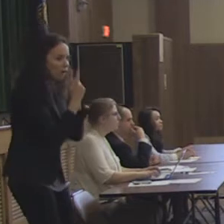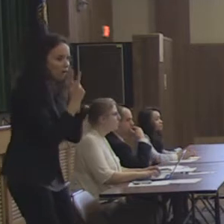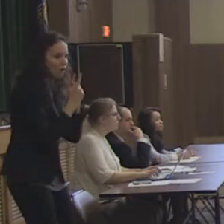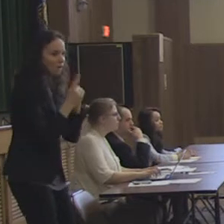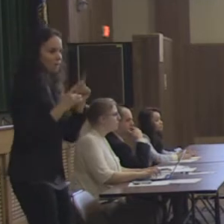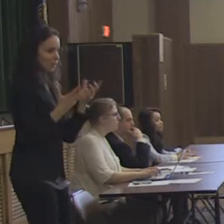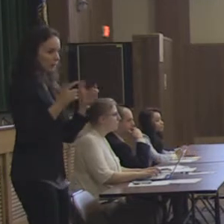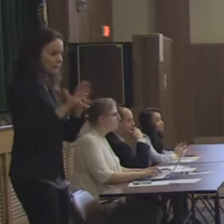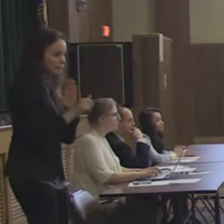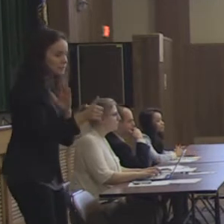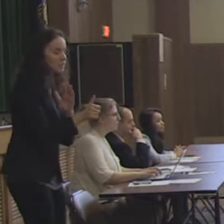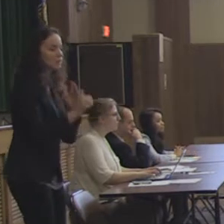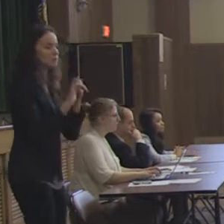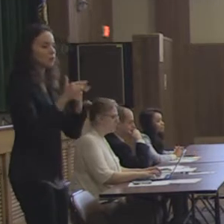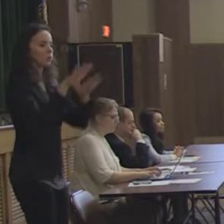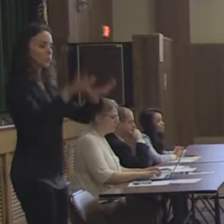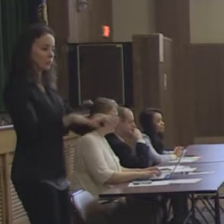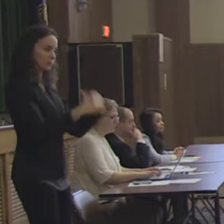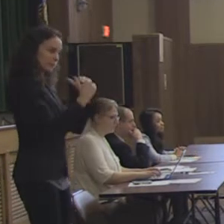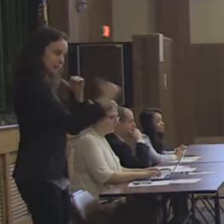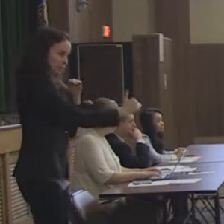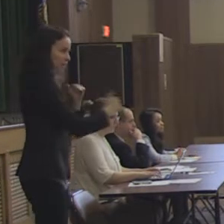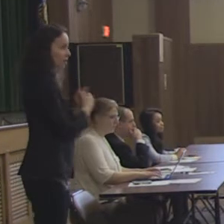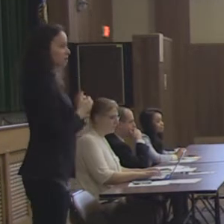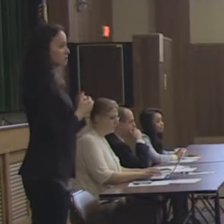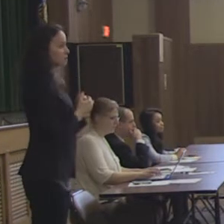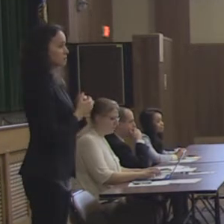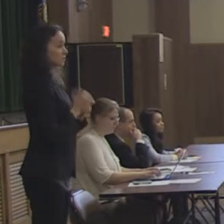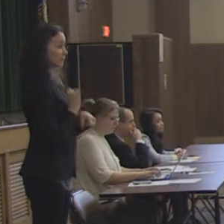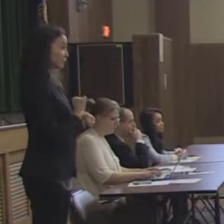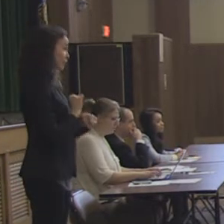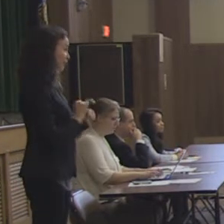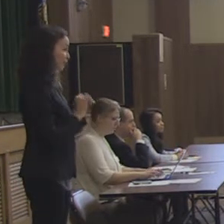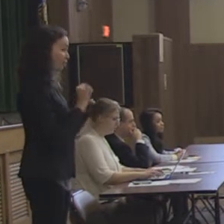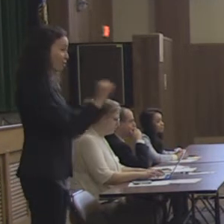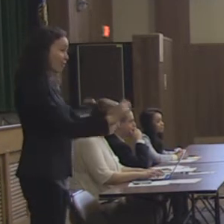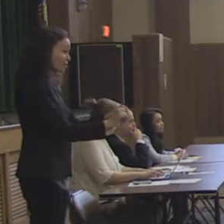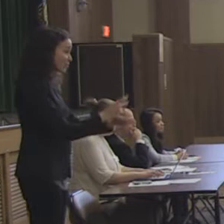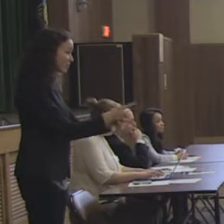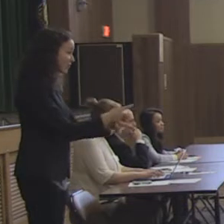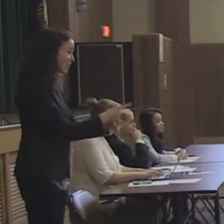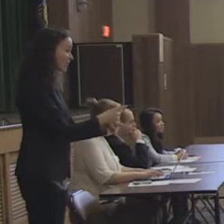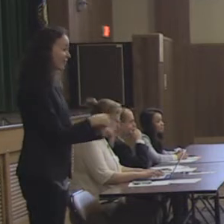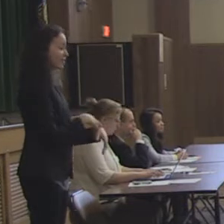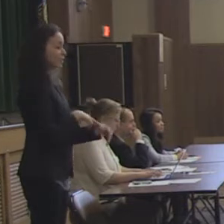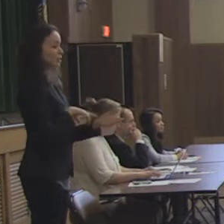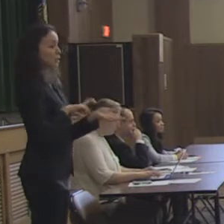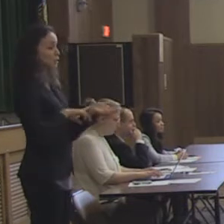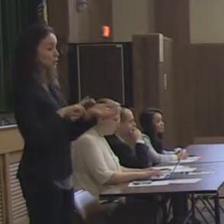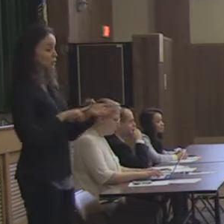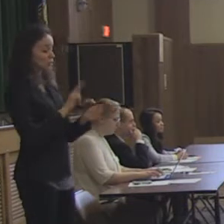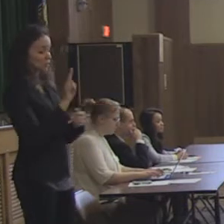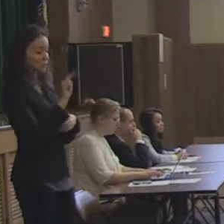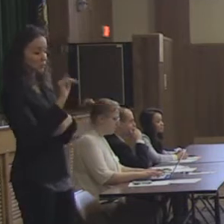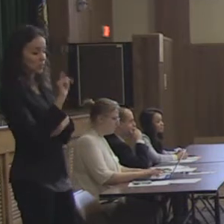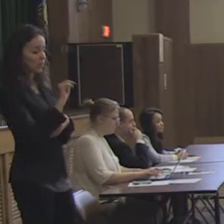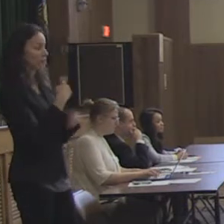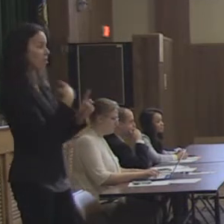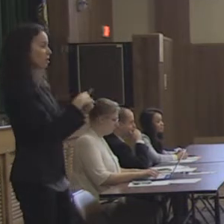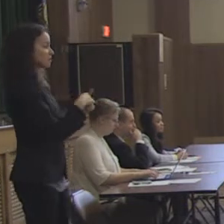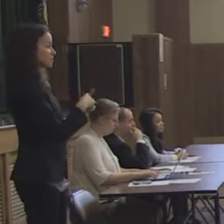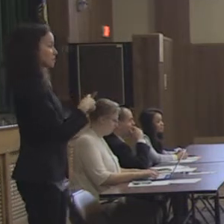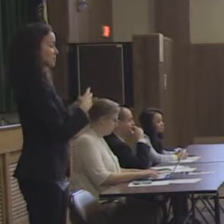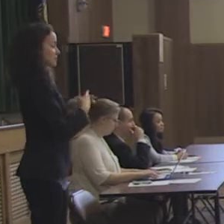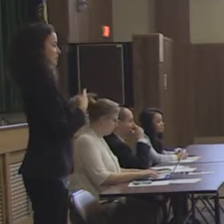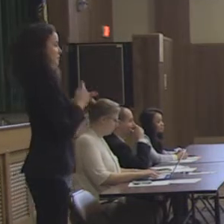alive in that way. Worked in long-term care, the nursing units, as well as acute care